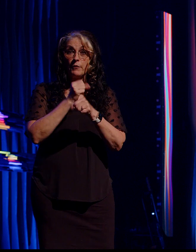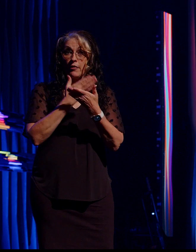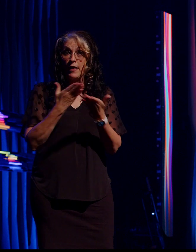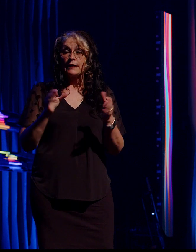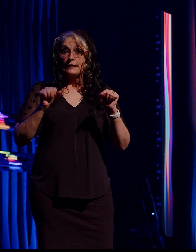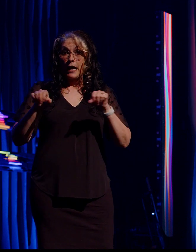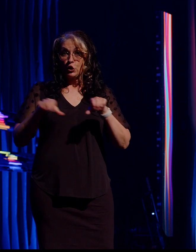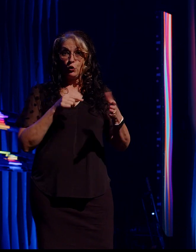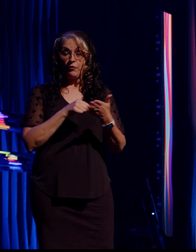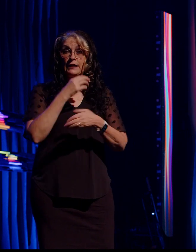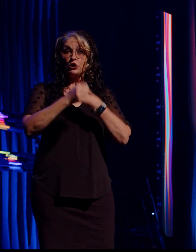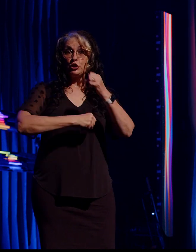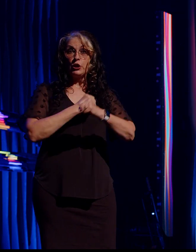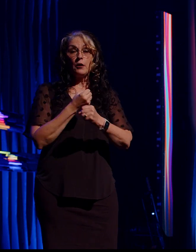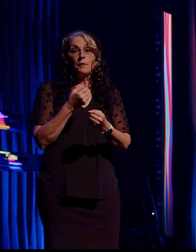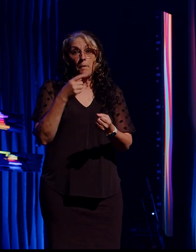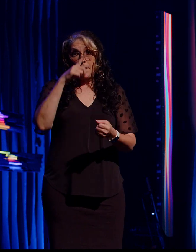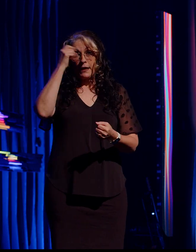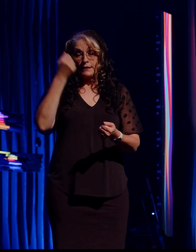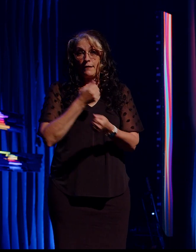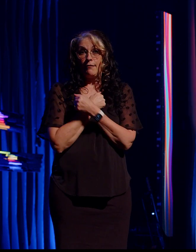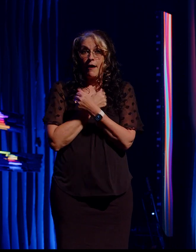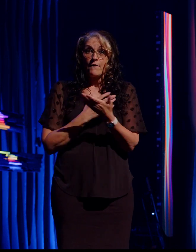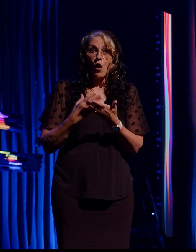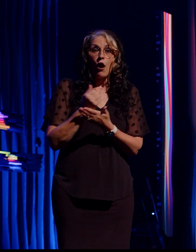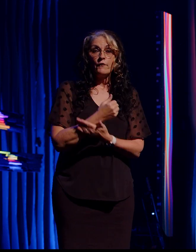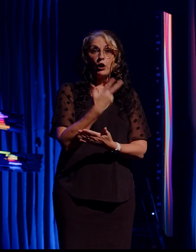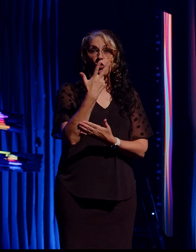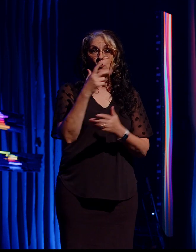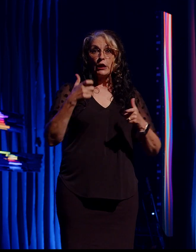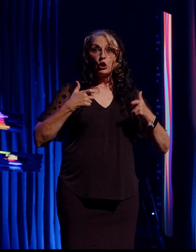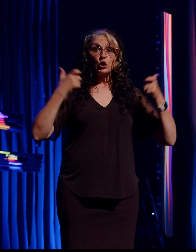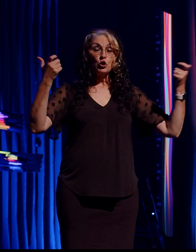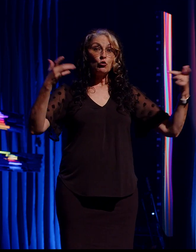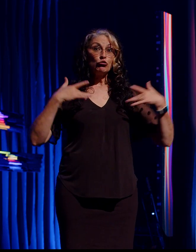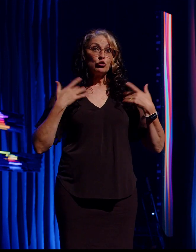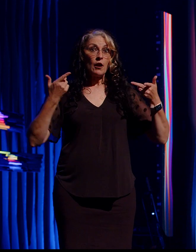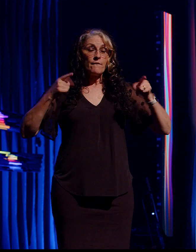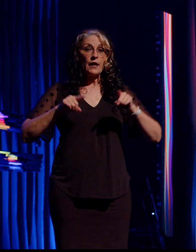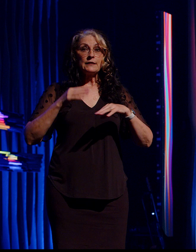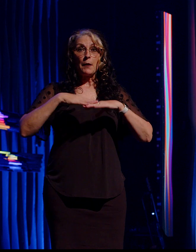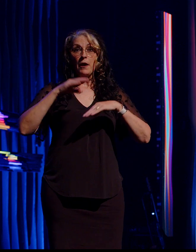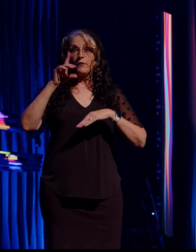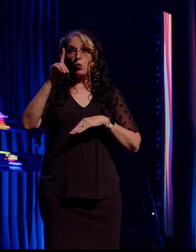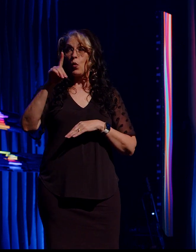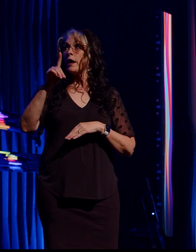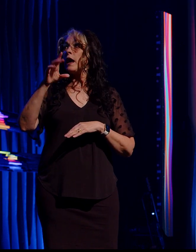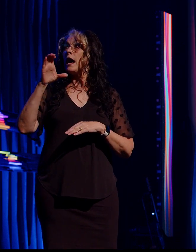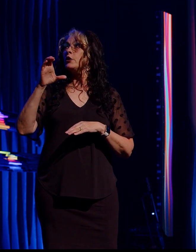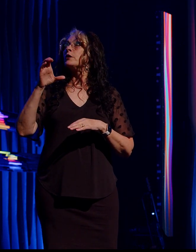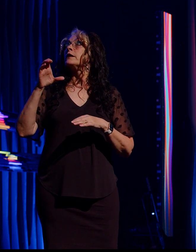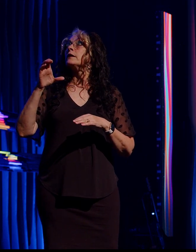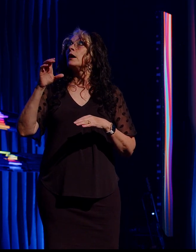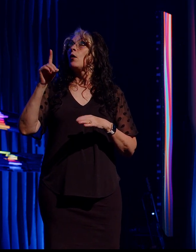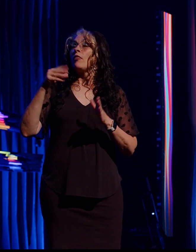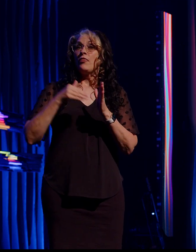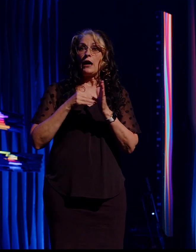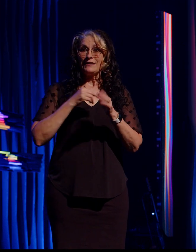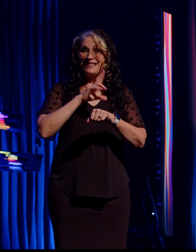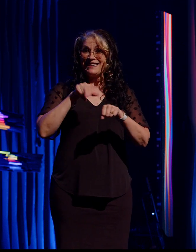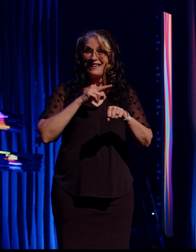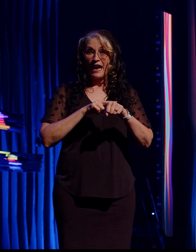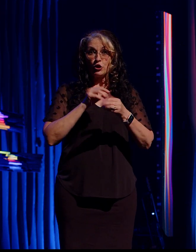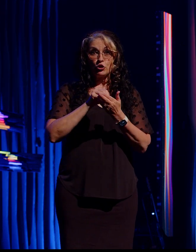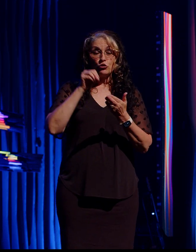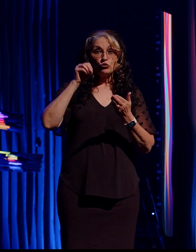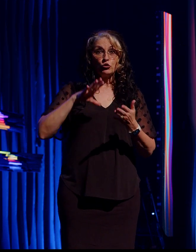we were able to do this year because of the love offering, we did three big events with over 100 international students coming to them. We also partnered with the